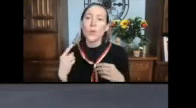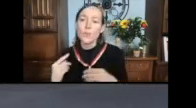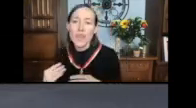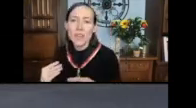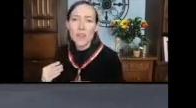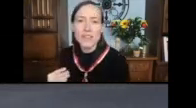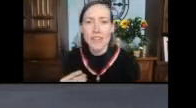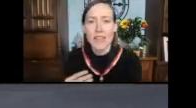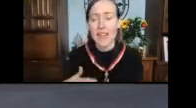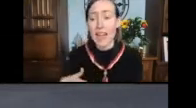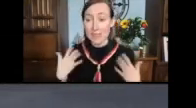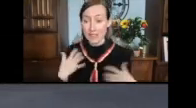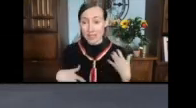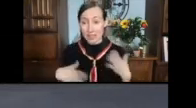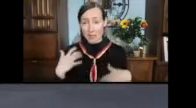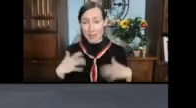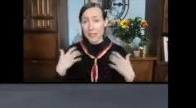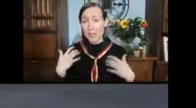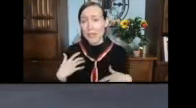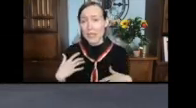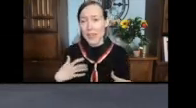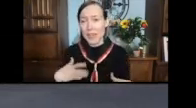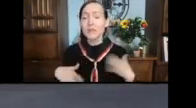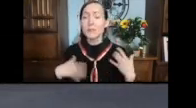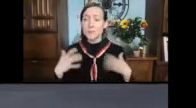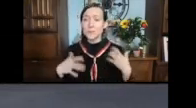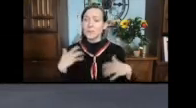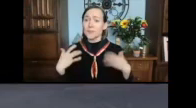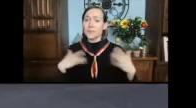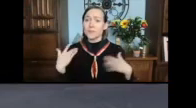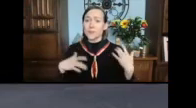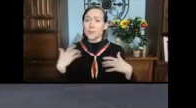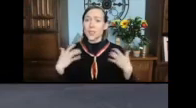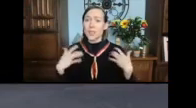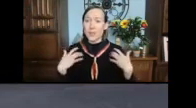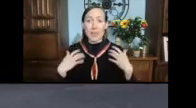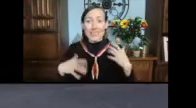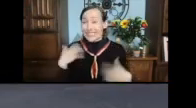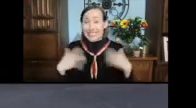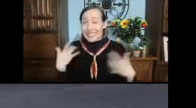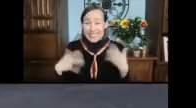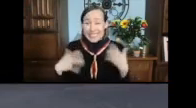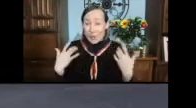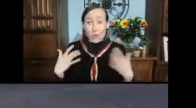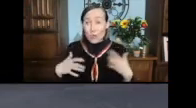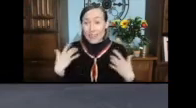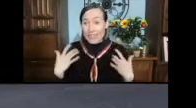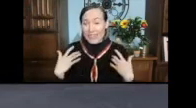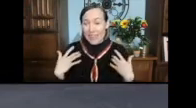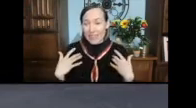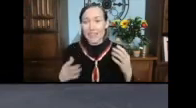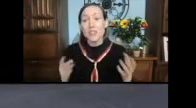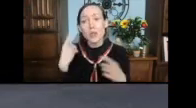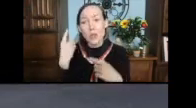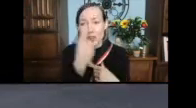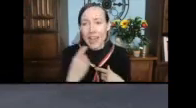So if I said I'm a little bit excited, okay, but really